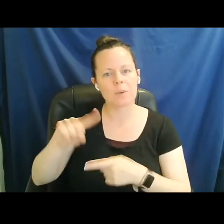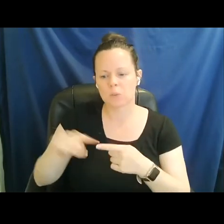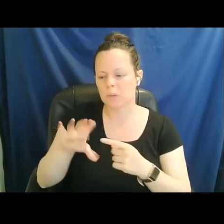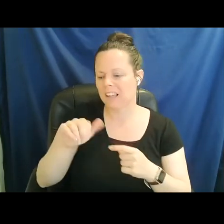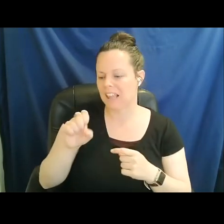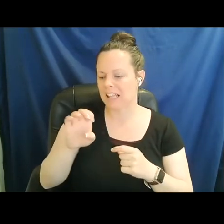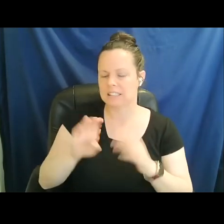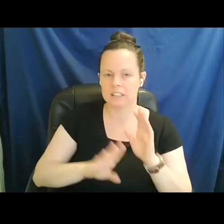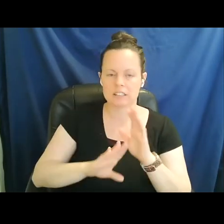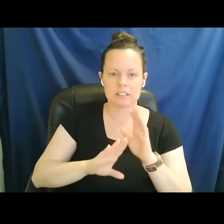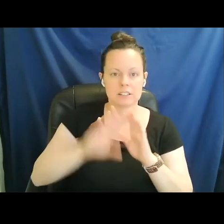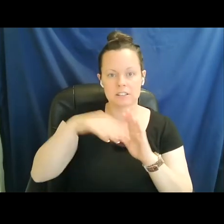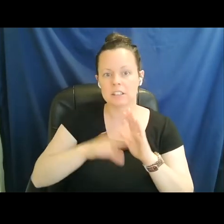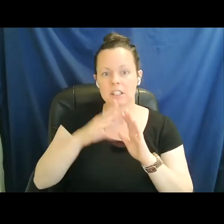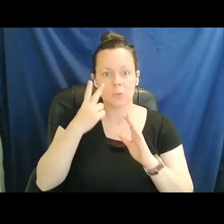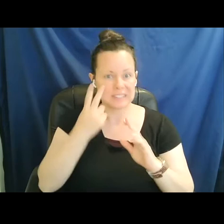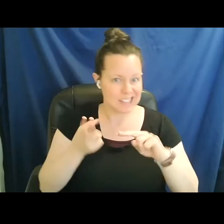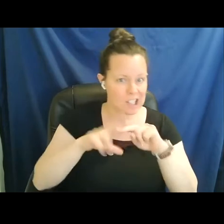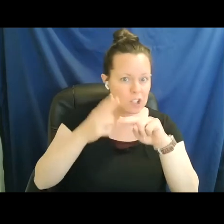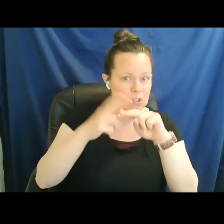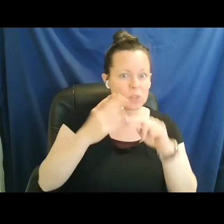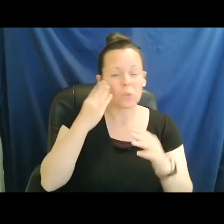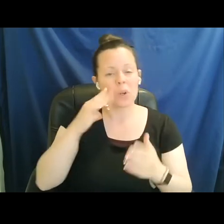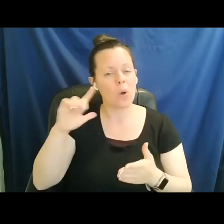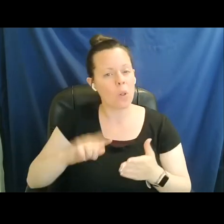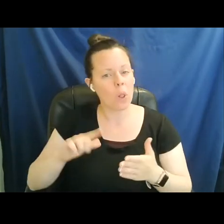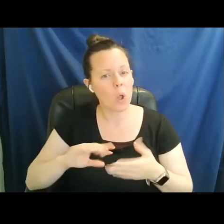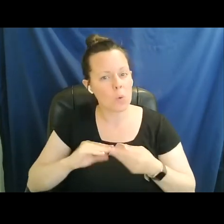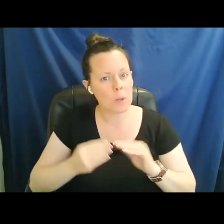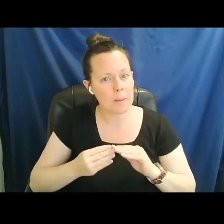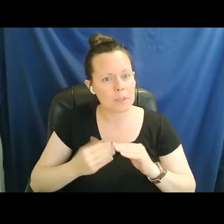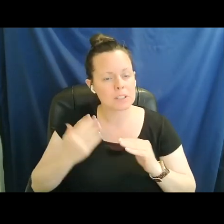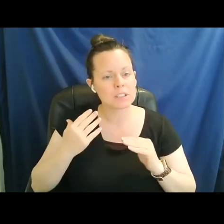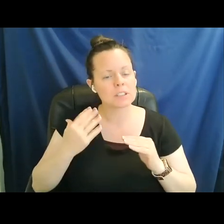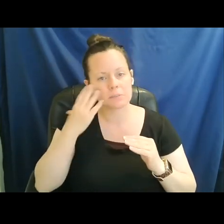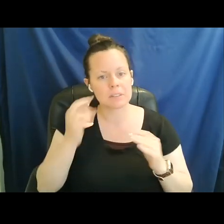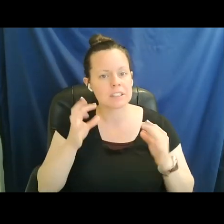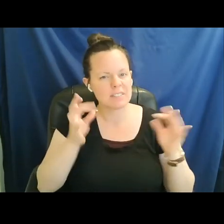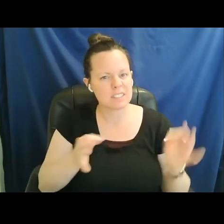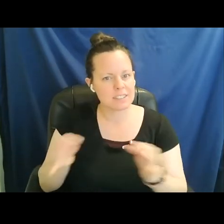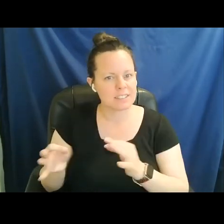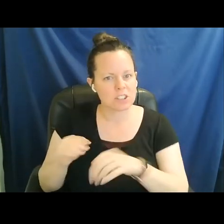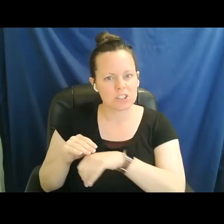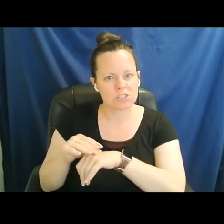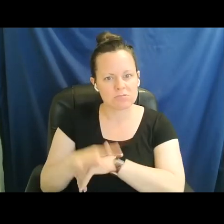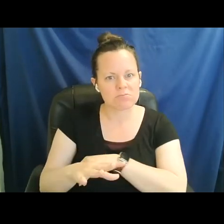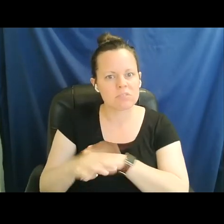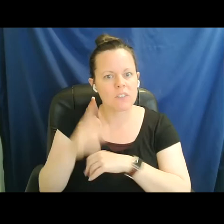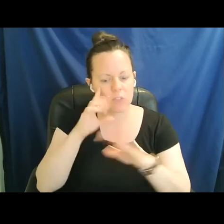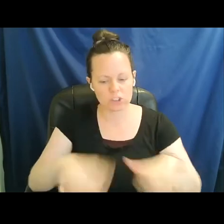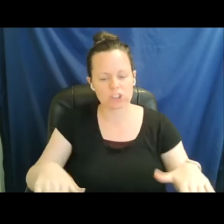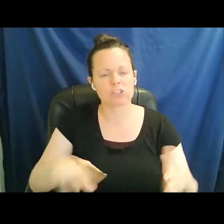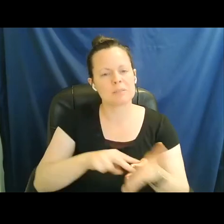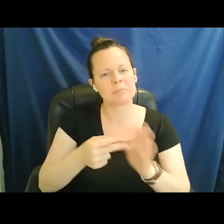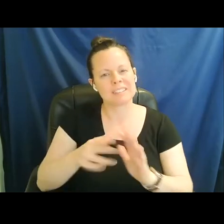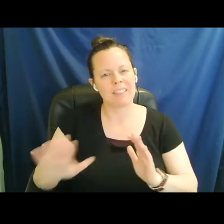and we see increases, and we know that even at lower numbers, because of the decisions that causes, our kids are in different areas than they normally would be.